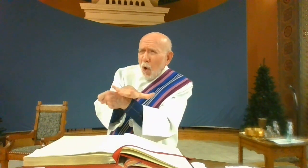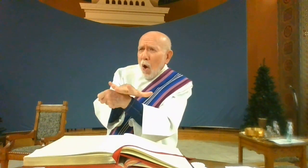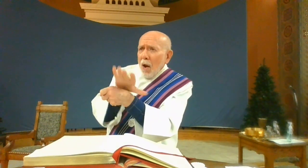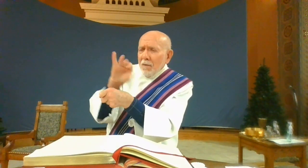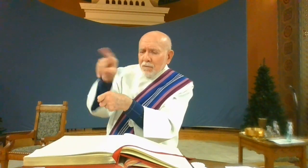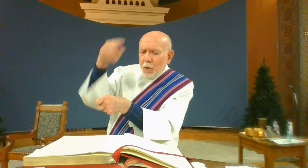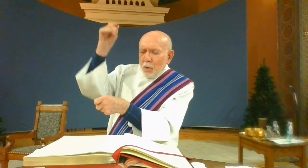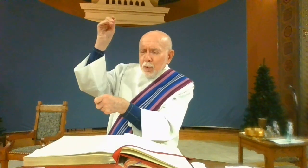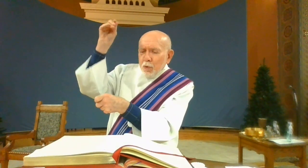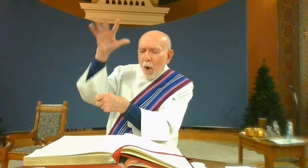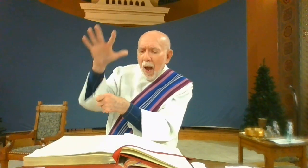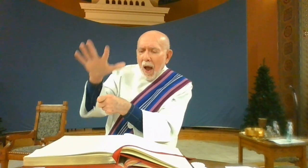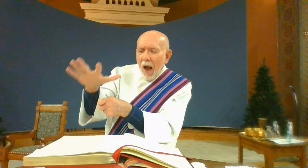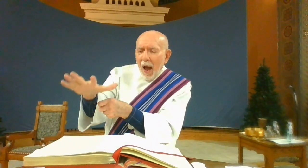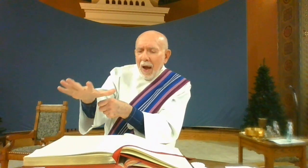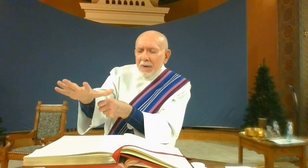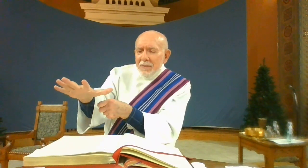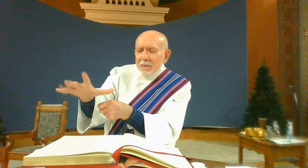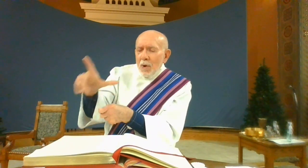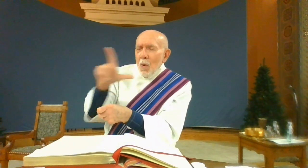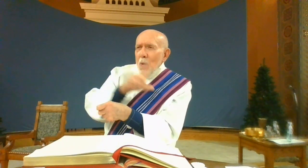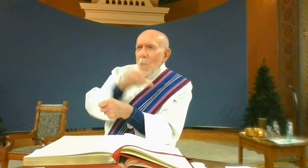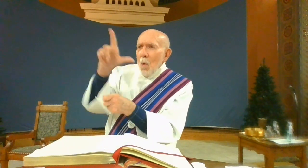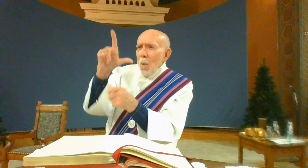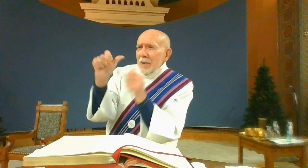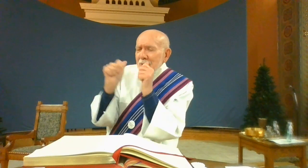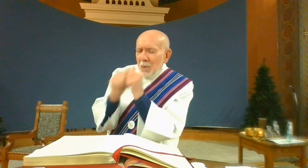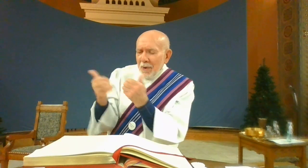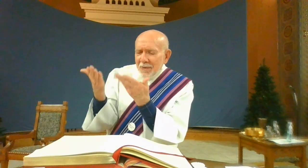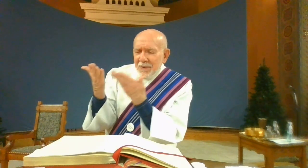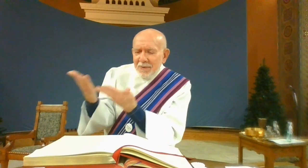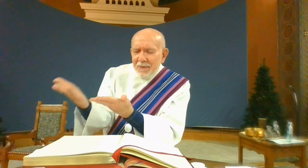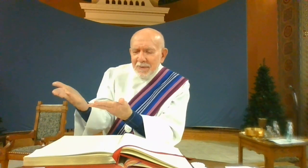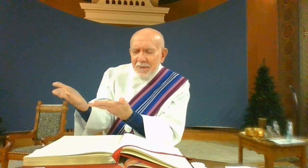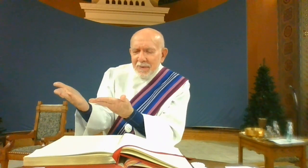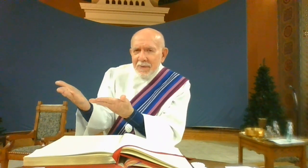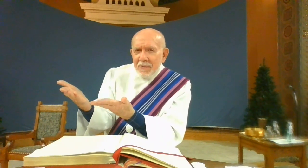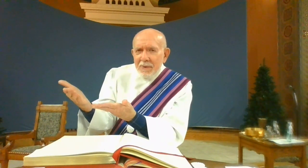Hail, full of grace, the Lord is with you.